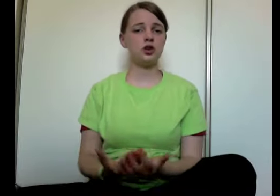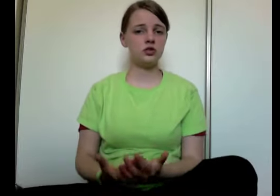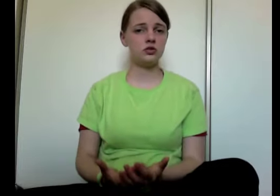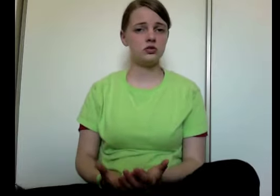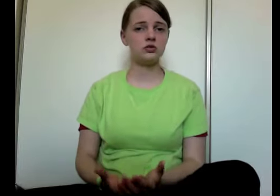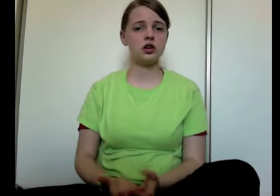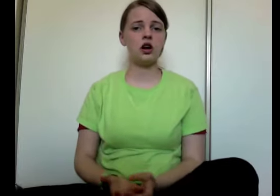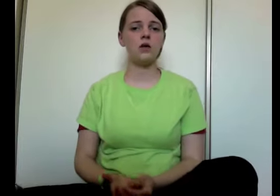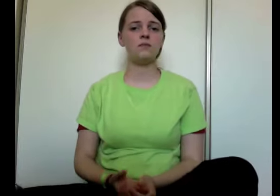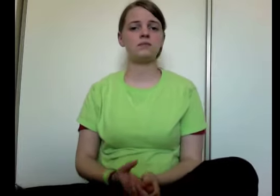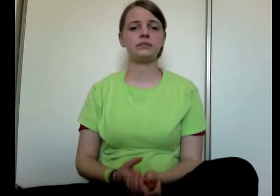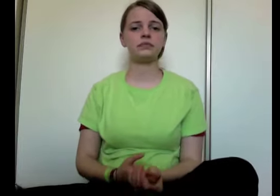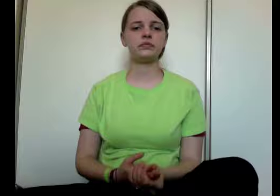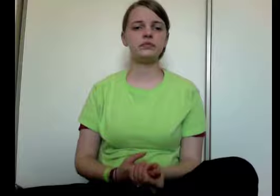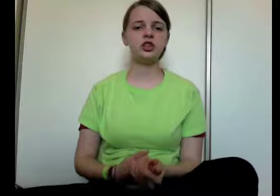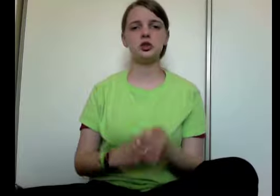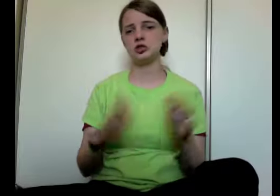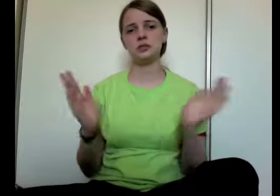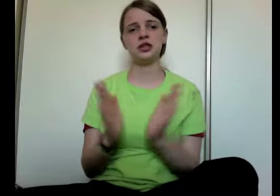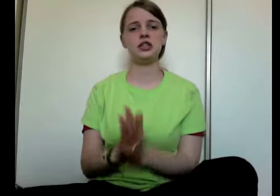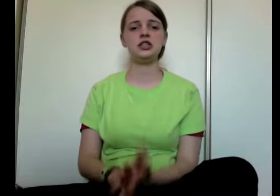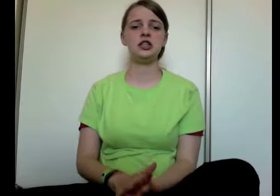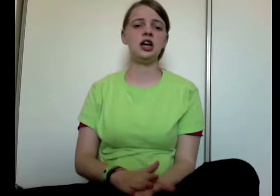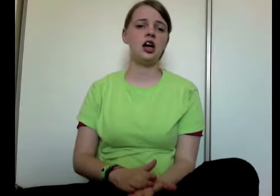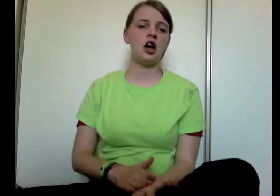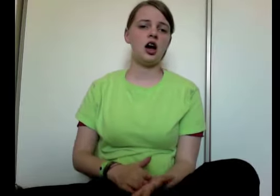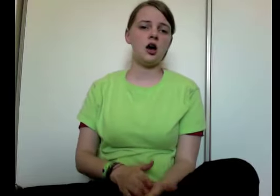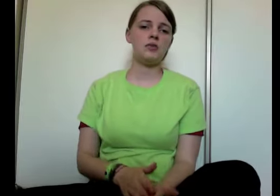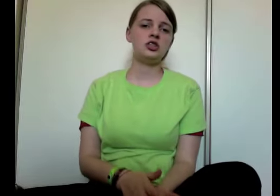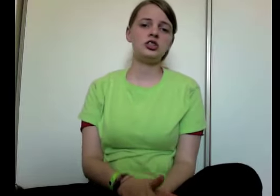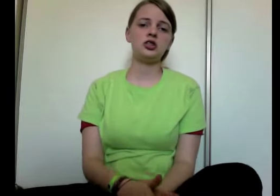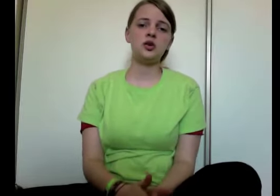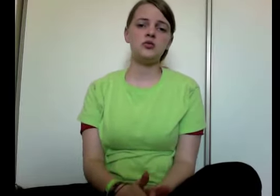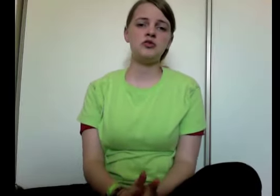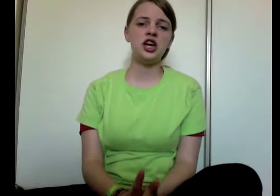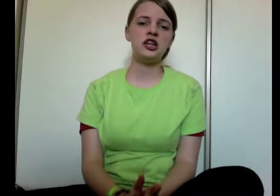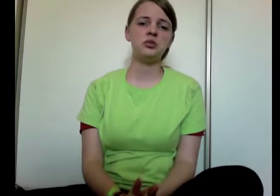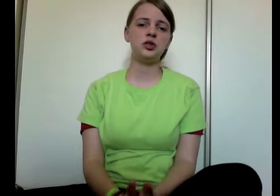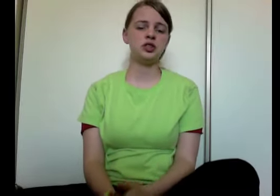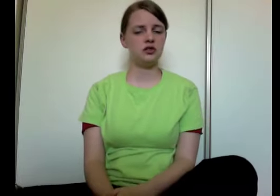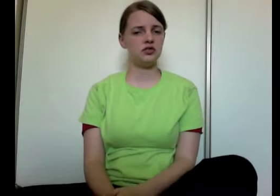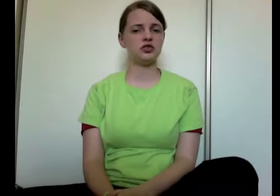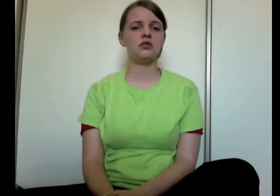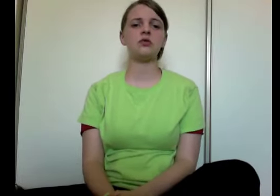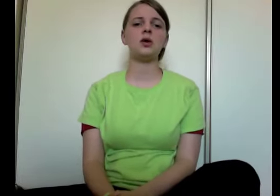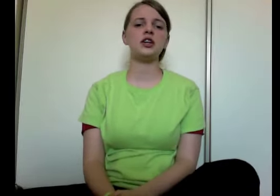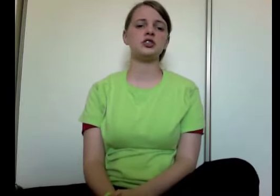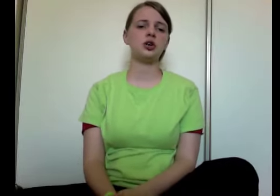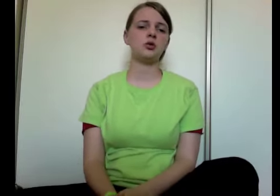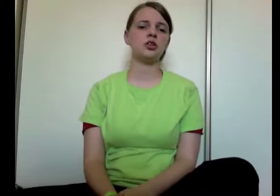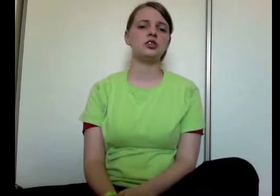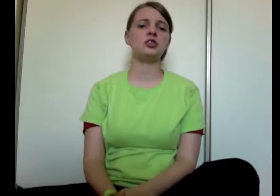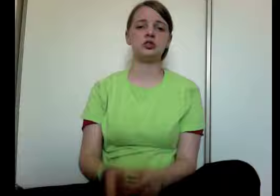chorus. This one's pretty easy. It's a slow fade when you give yourself away. So